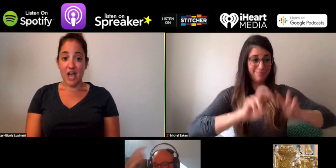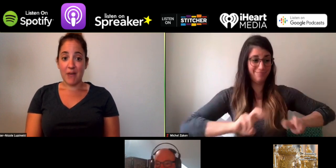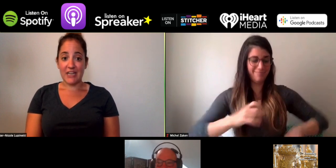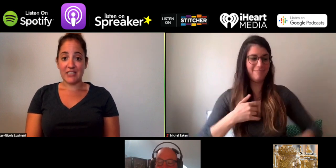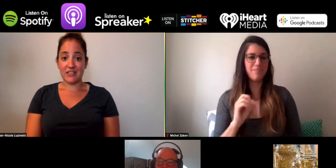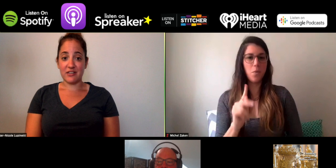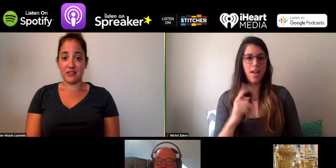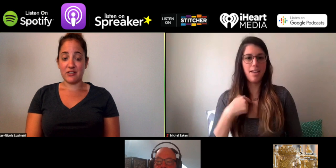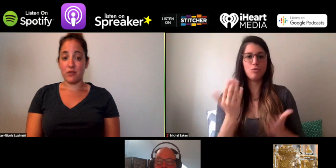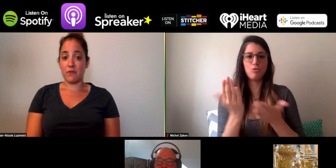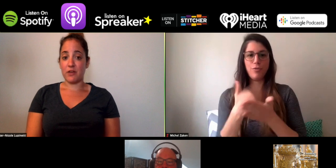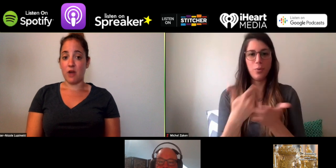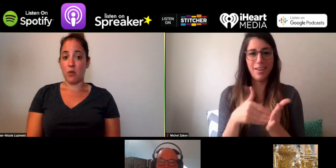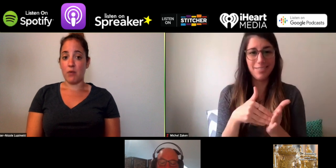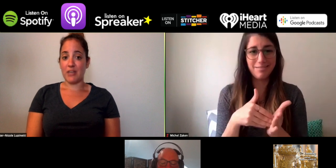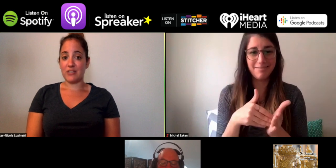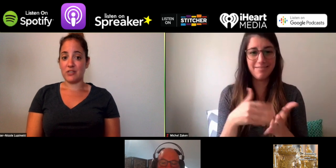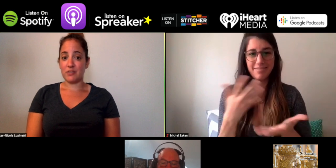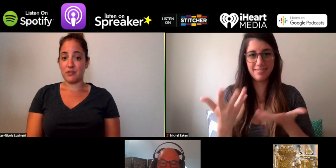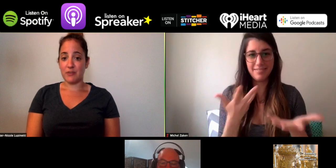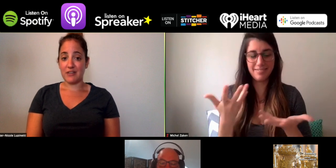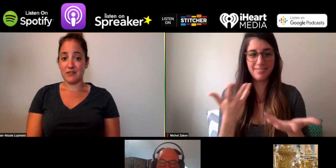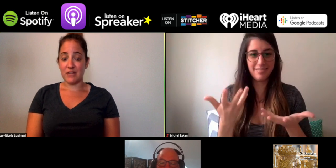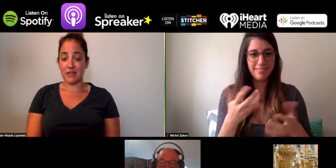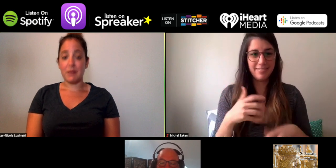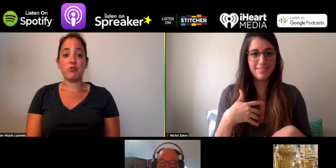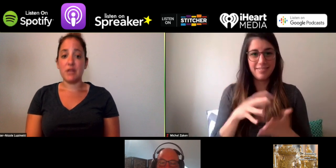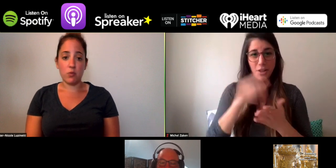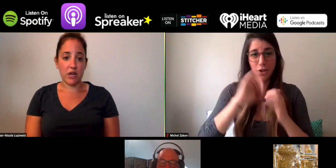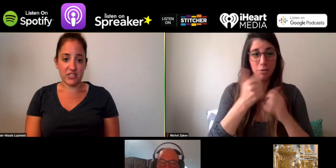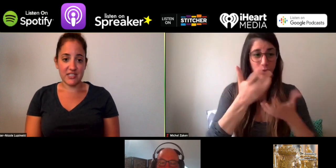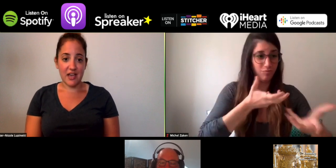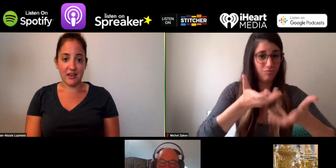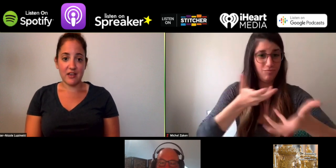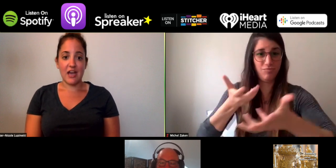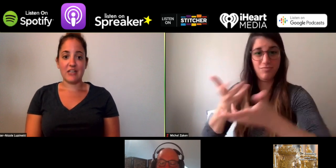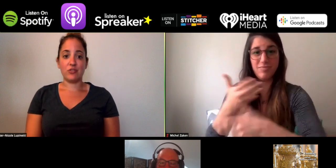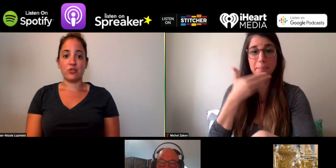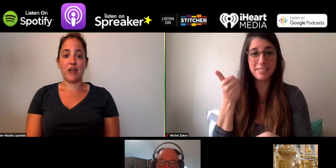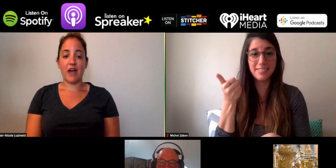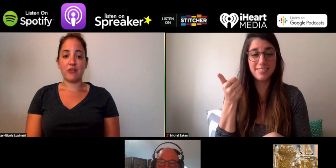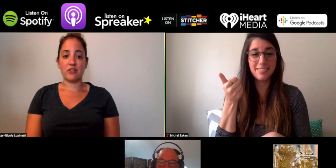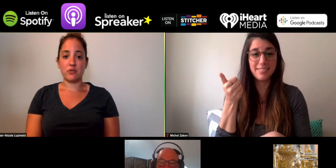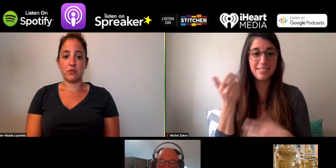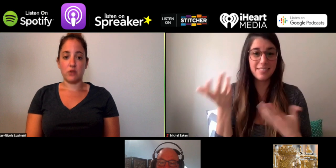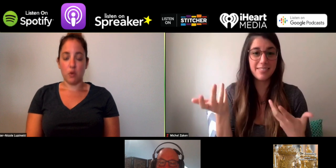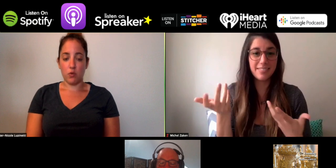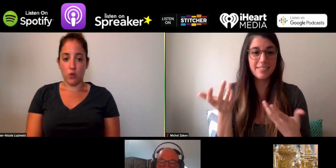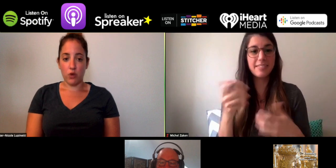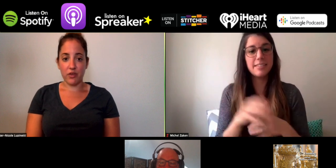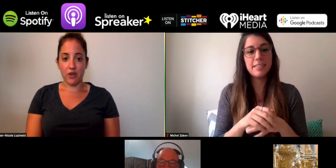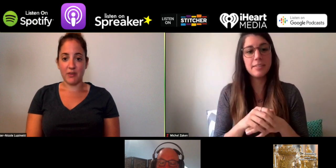my job. I need to sort of figure out my students' perspectives and maybe repeat what I just said. I need to learn how to, you